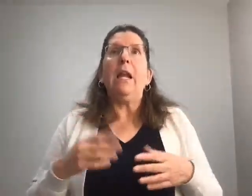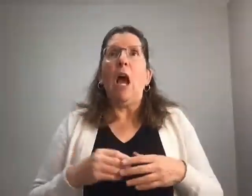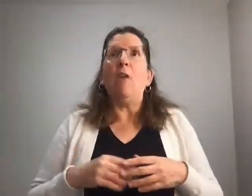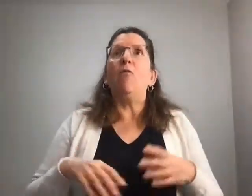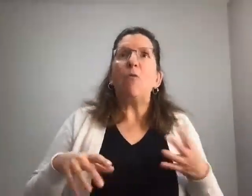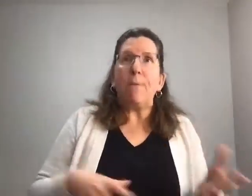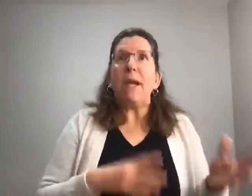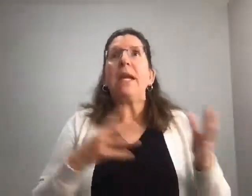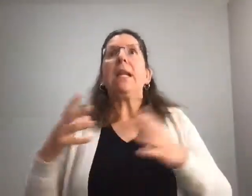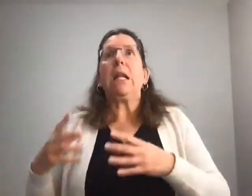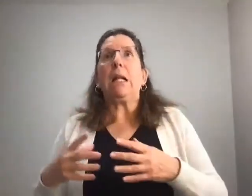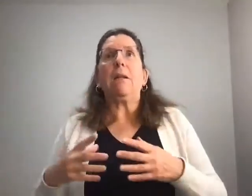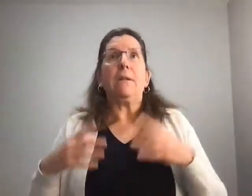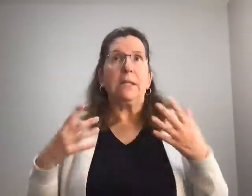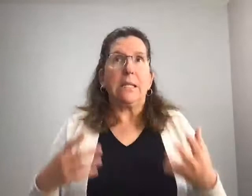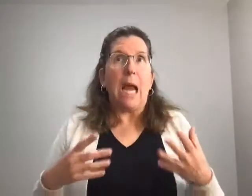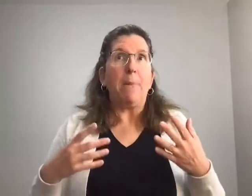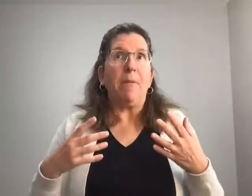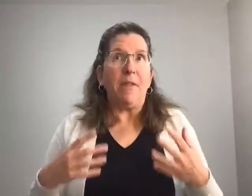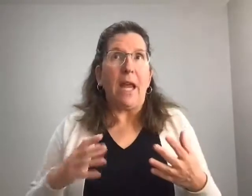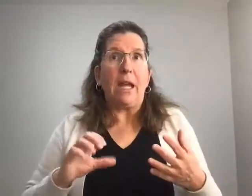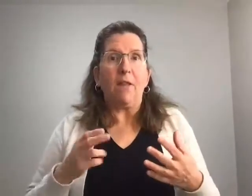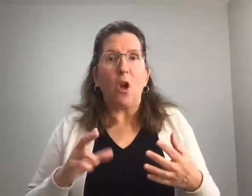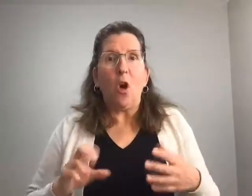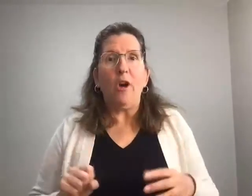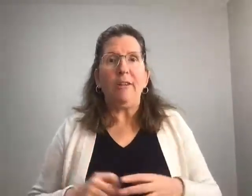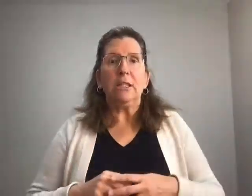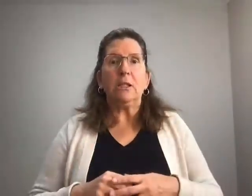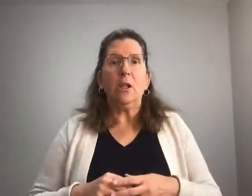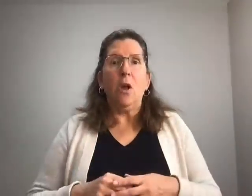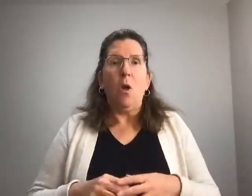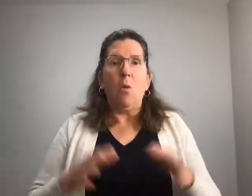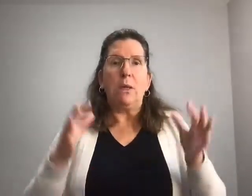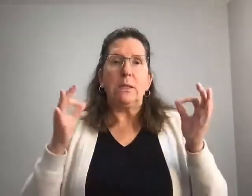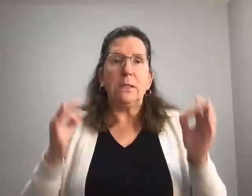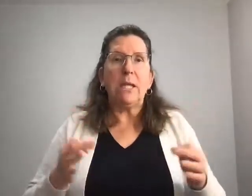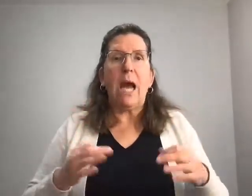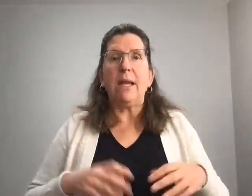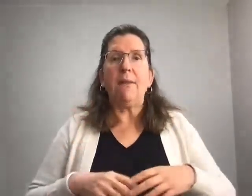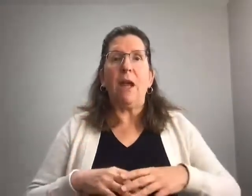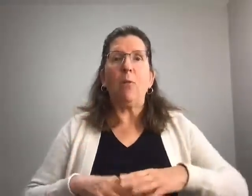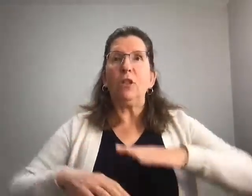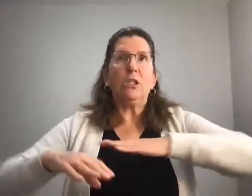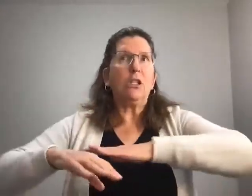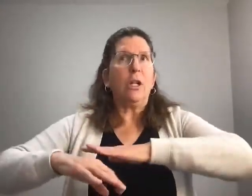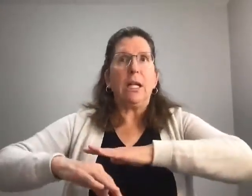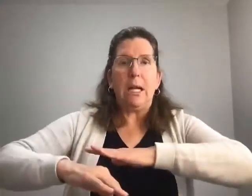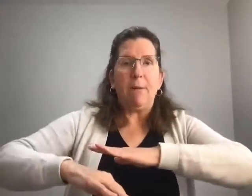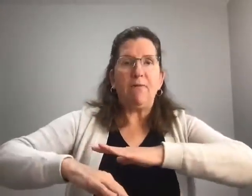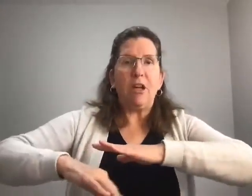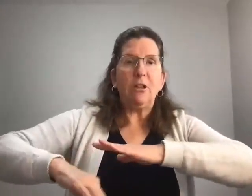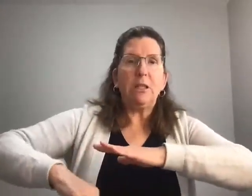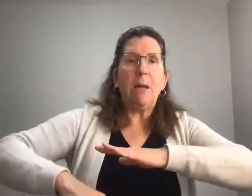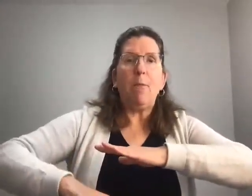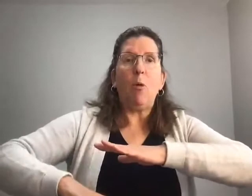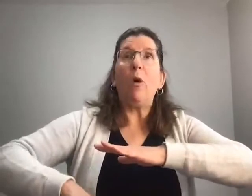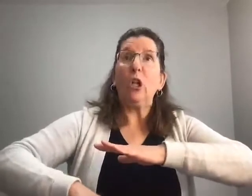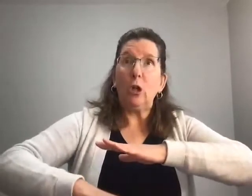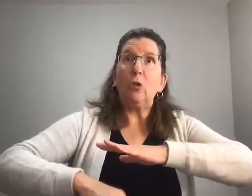of repeating the same thing in the chorus, we decided that we're just going to keep it very simple when you're doing